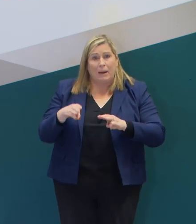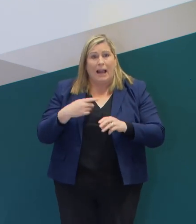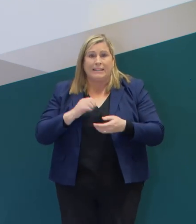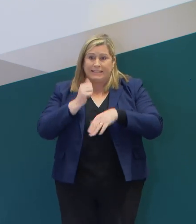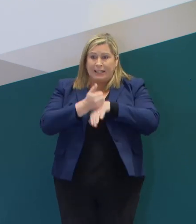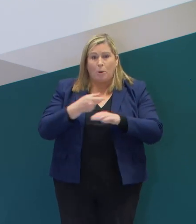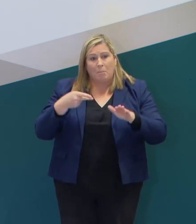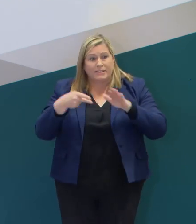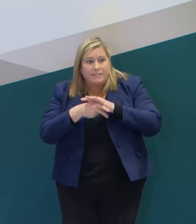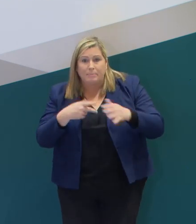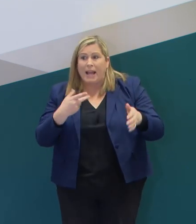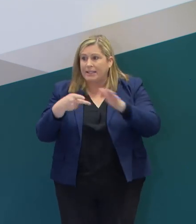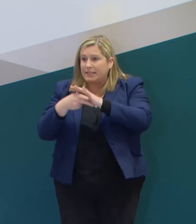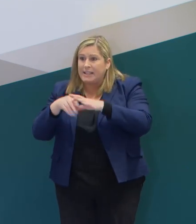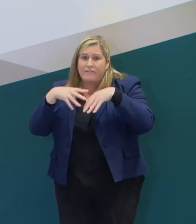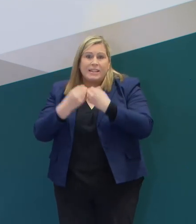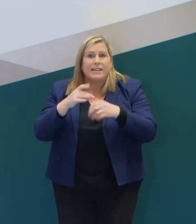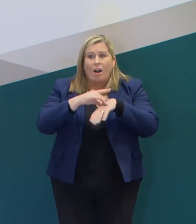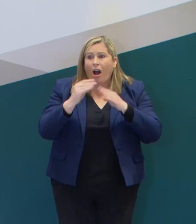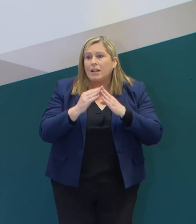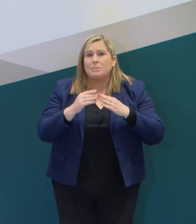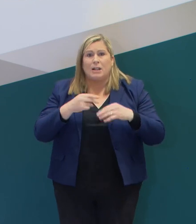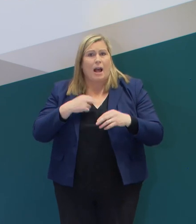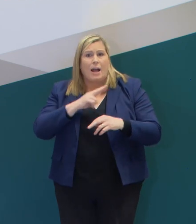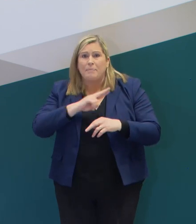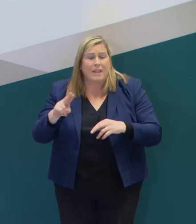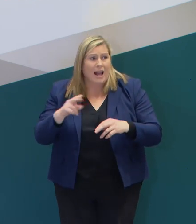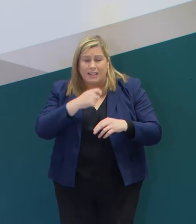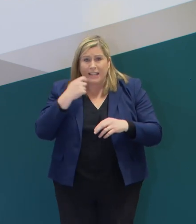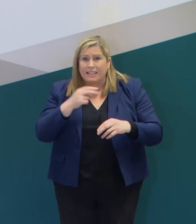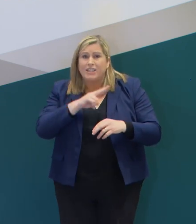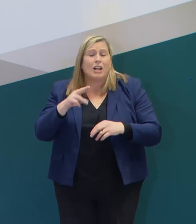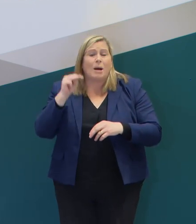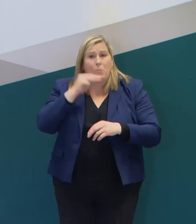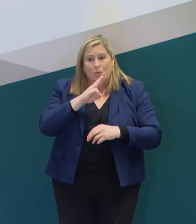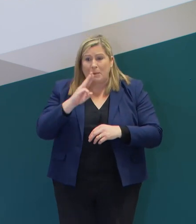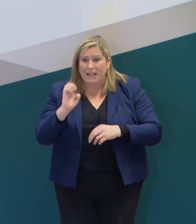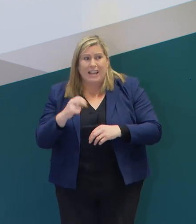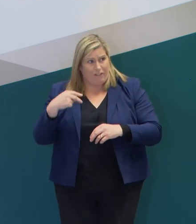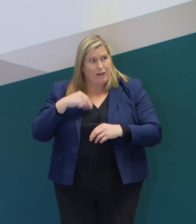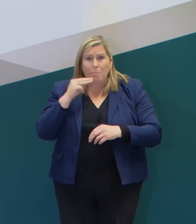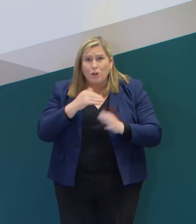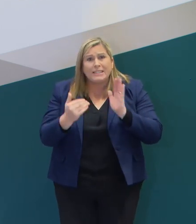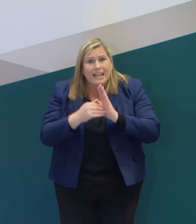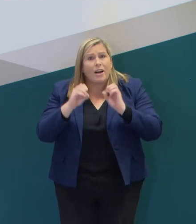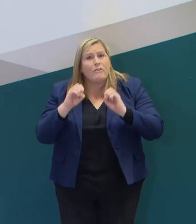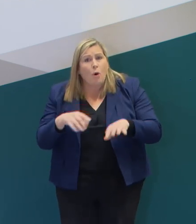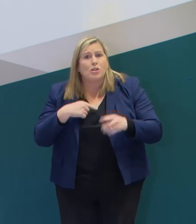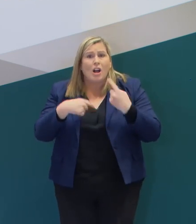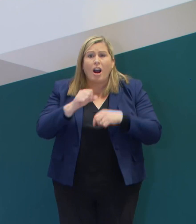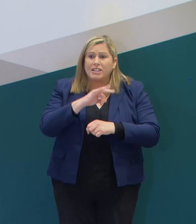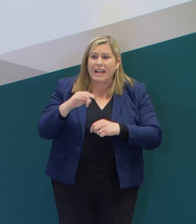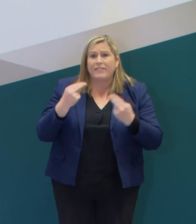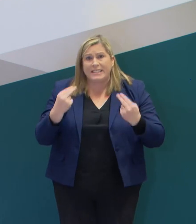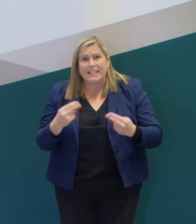important here. And I'm not taking away from the importance of protective equipment. That's really important, and our staff need to feel